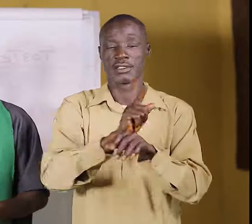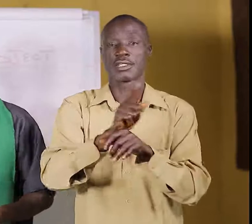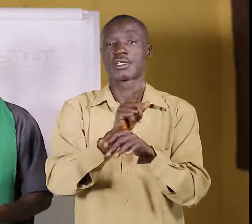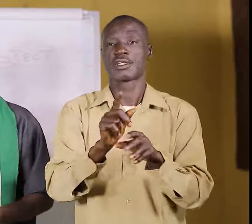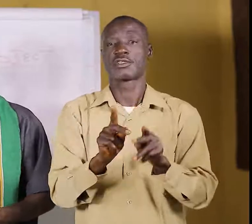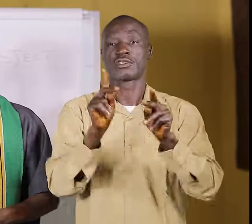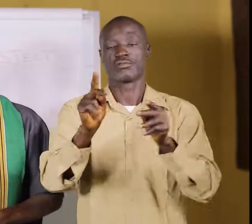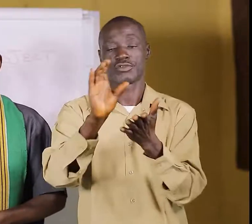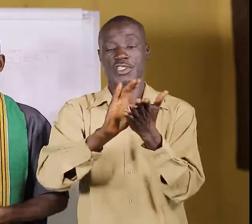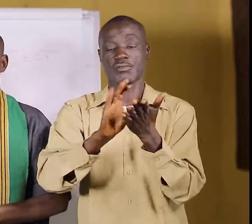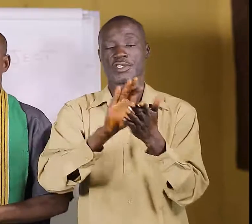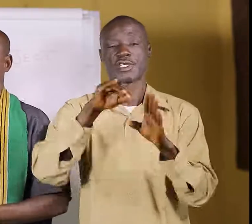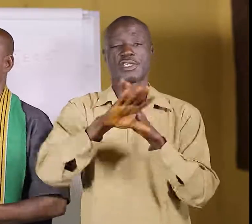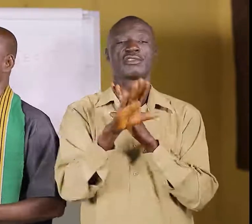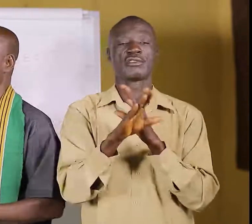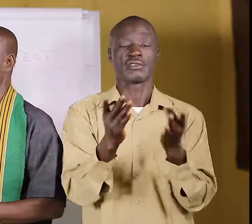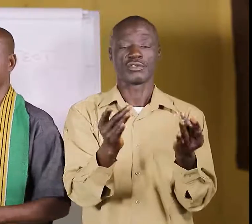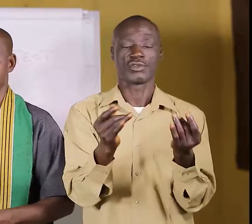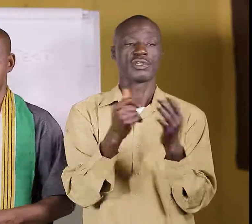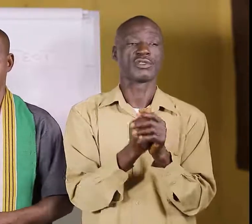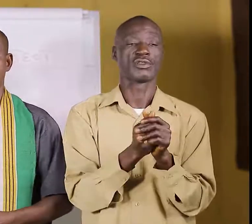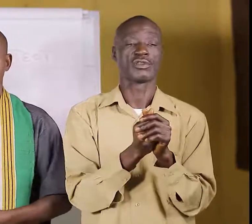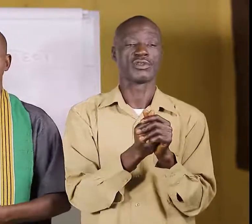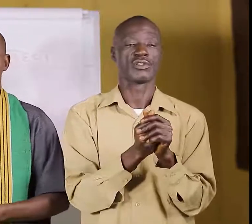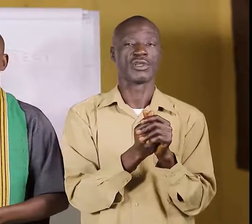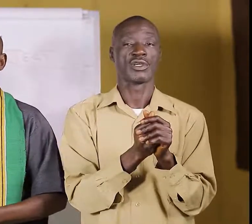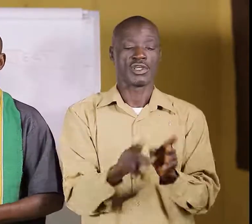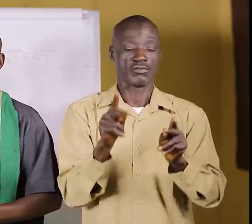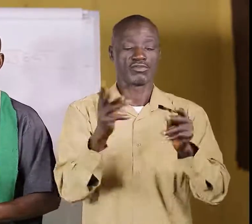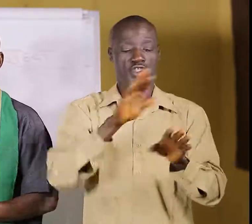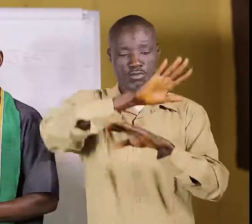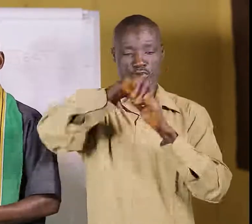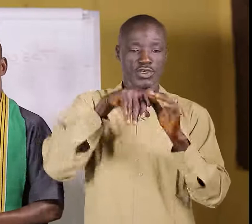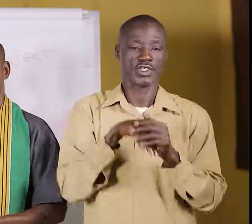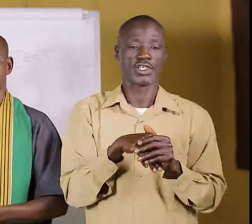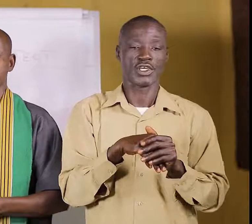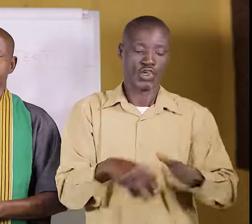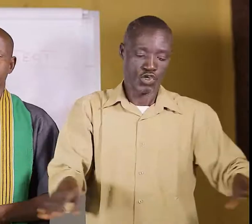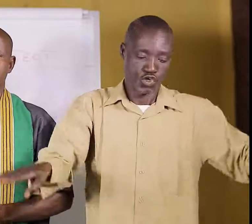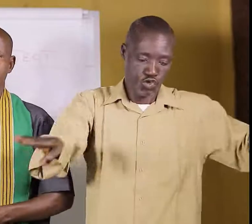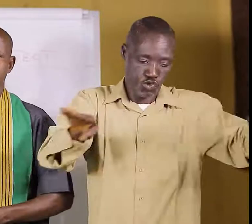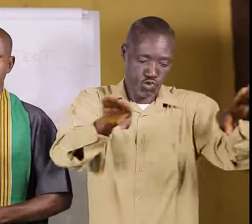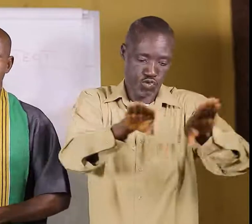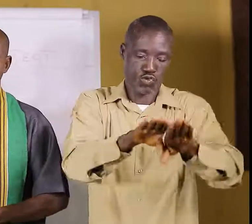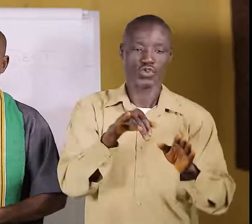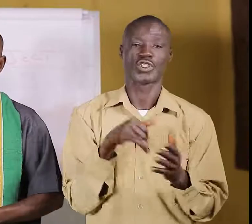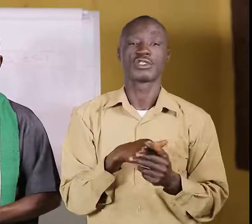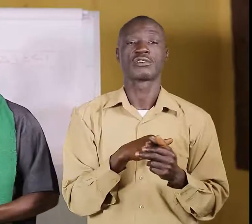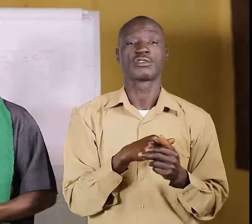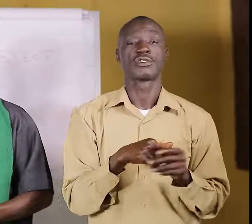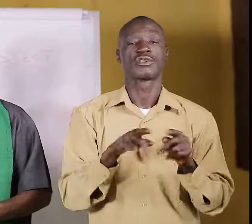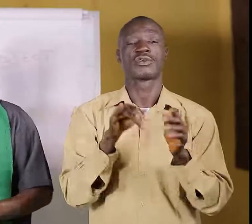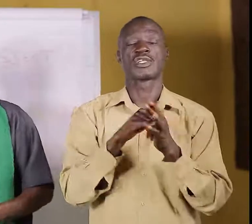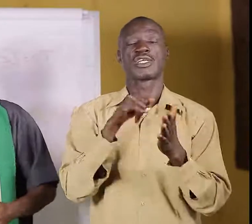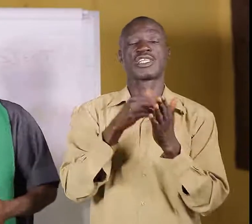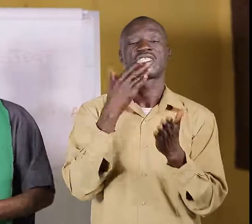put chemicals in the soil, in the hole, then submerge the dead animal.